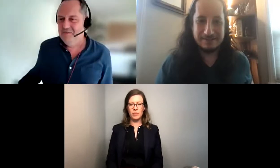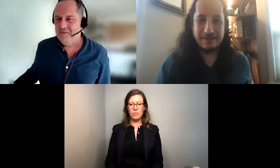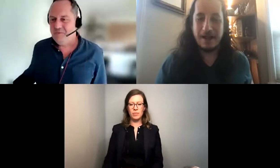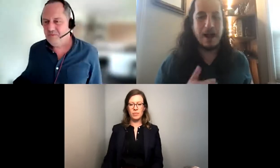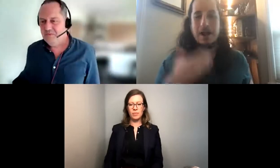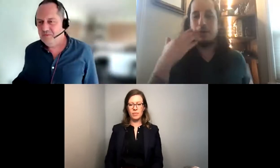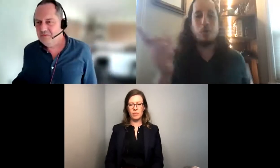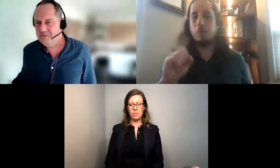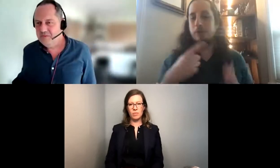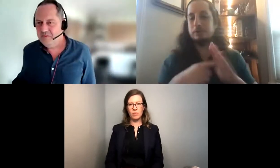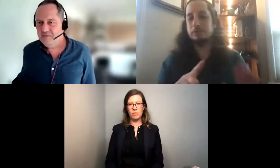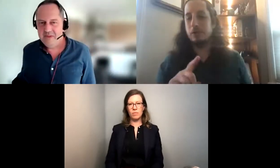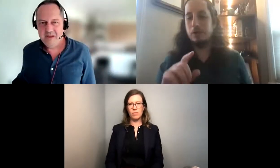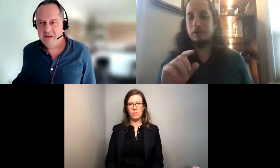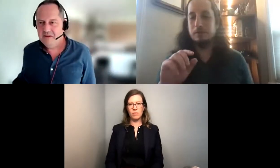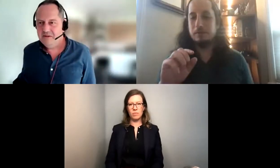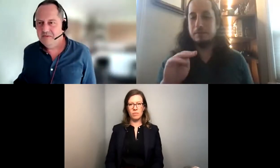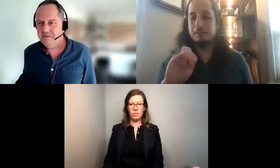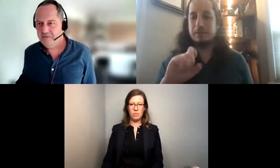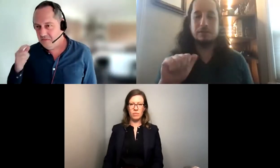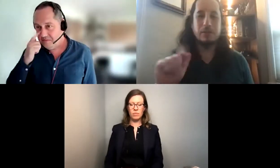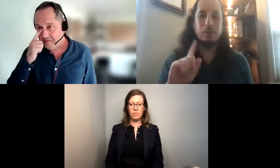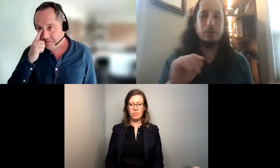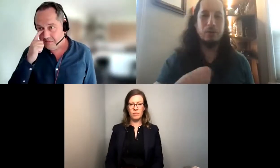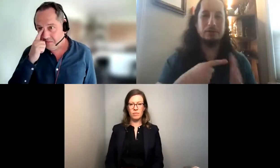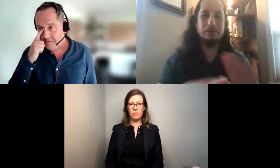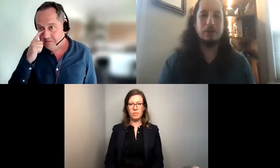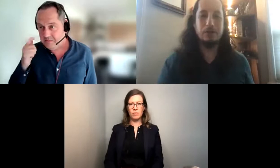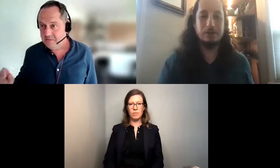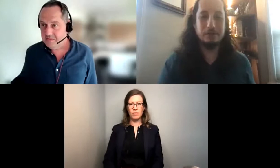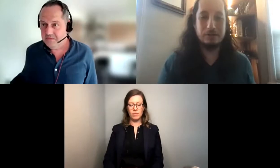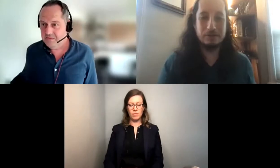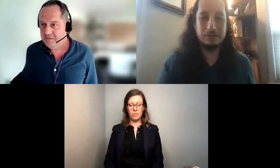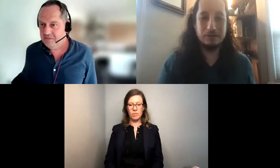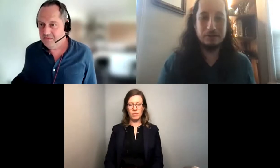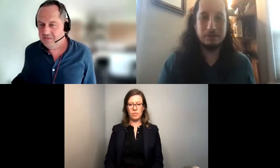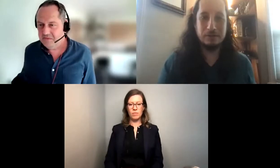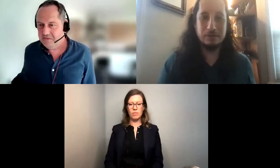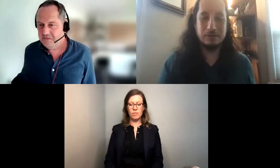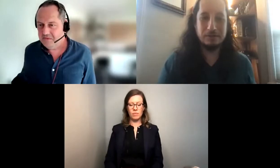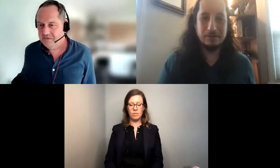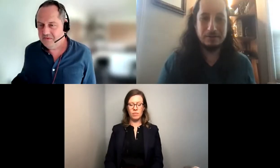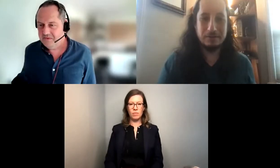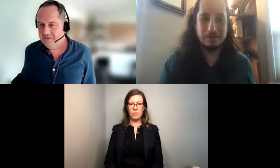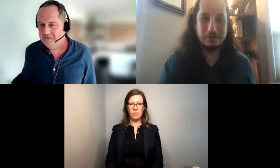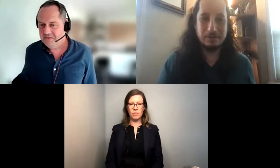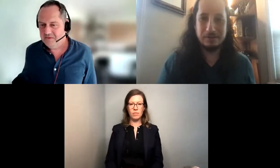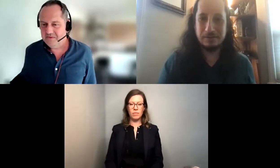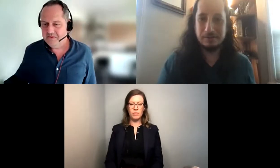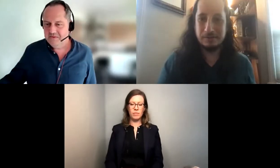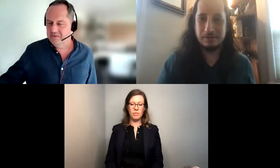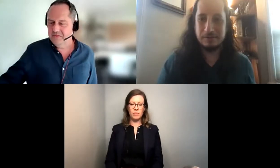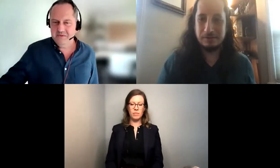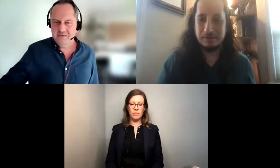Let's look at the QA. I don't know where to start. Melissa, where would you like me to start with the QA?